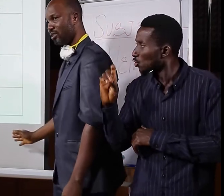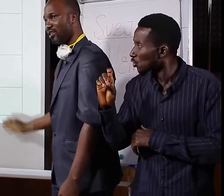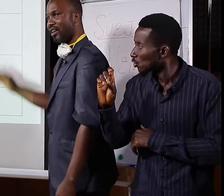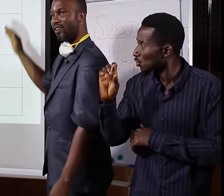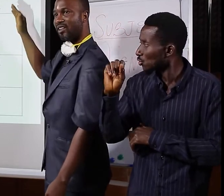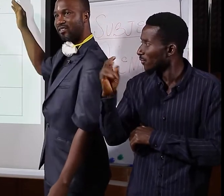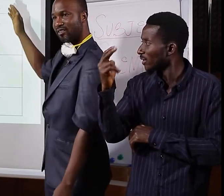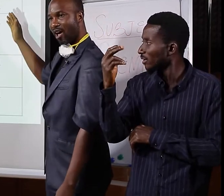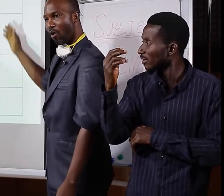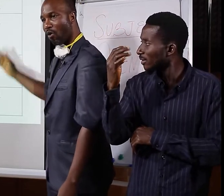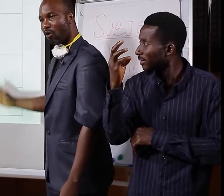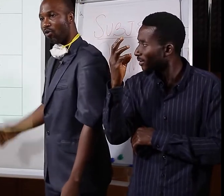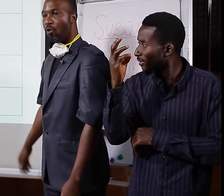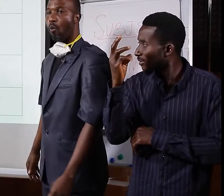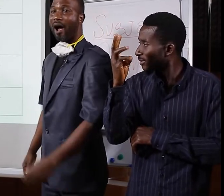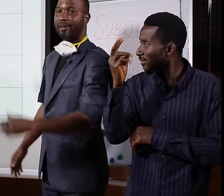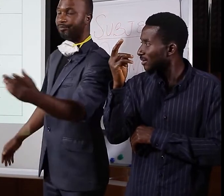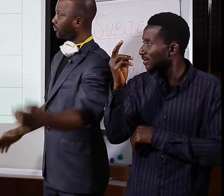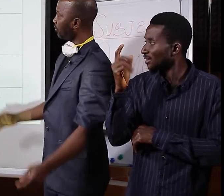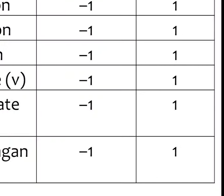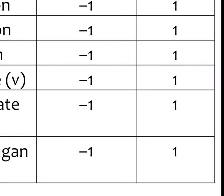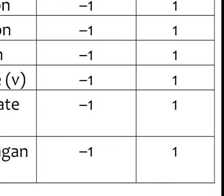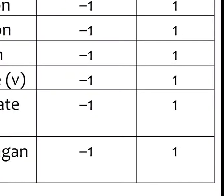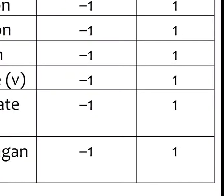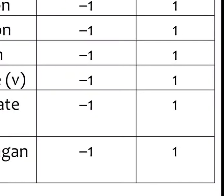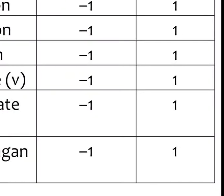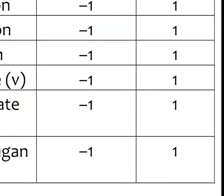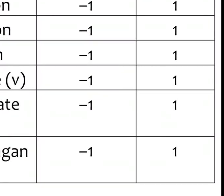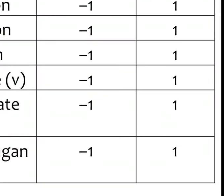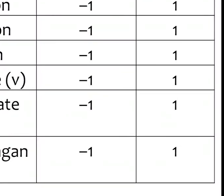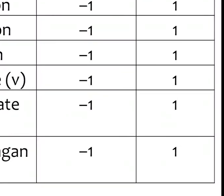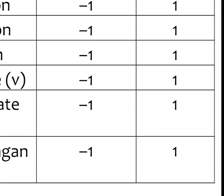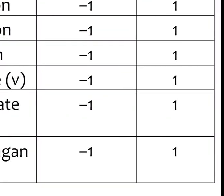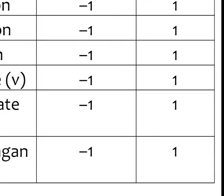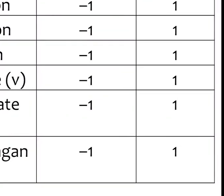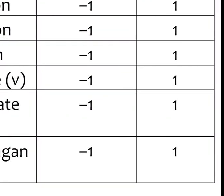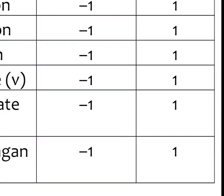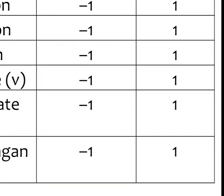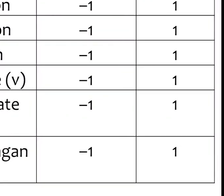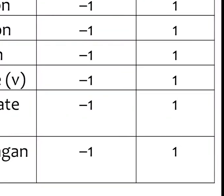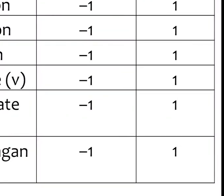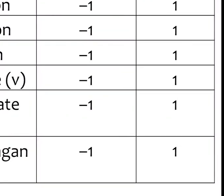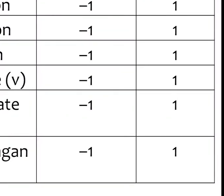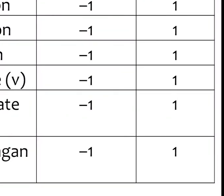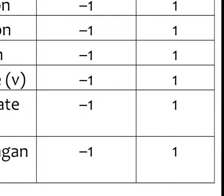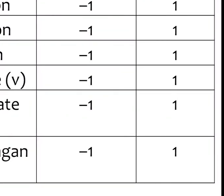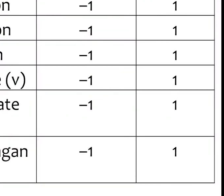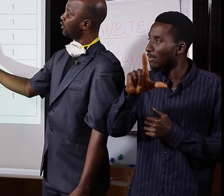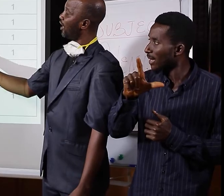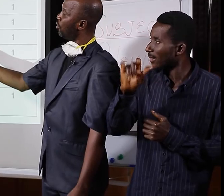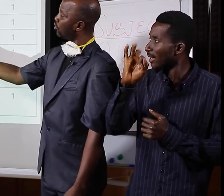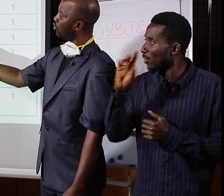oxidation state, the valencies are all 1. Then we have chloride, bromide,